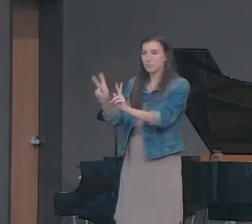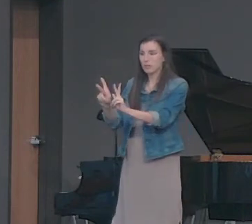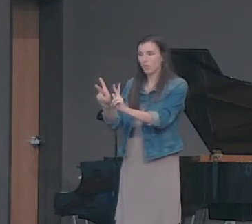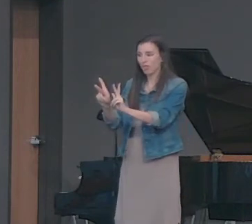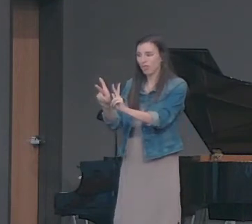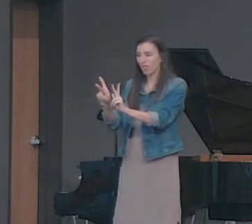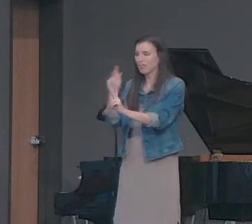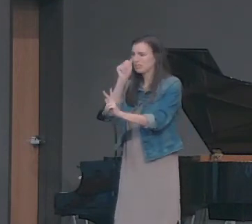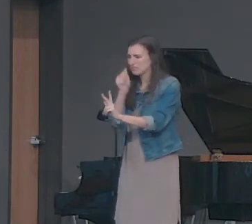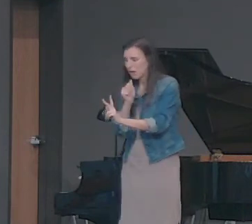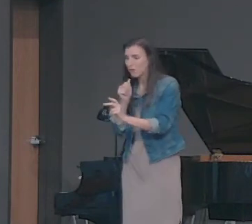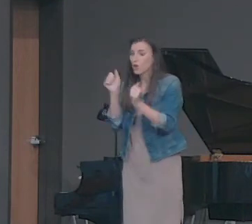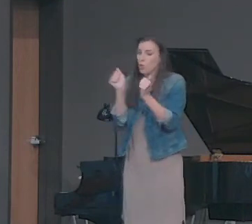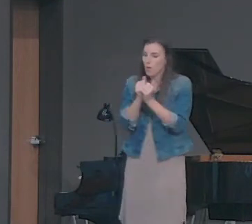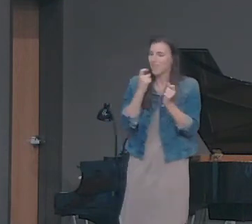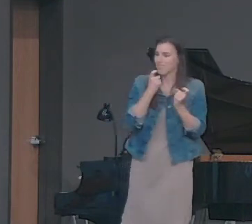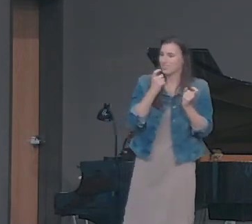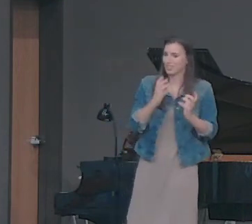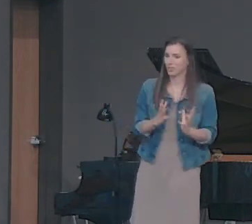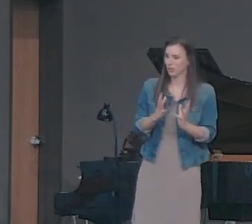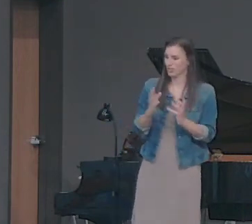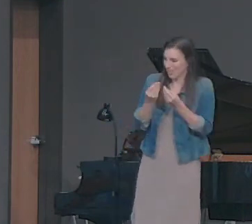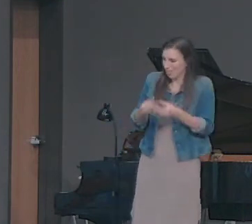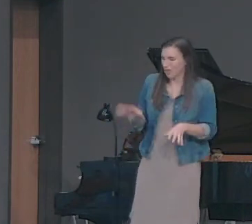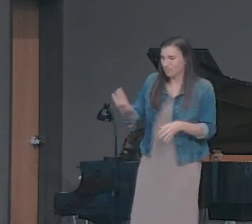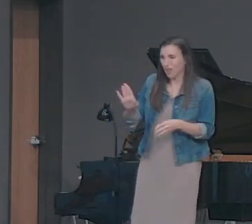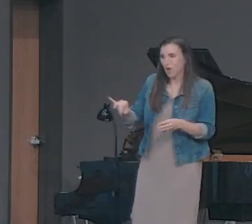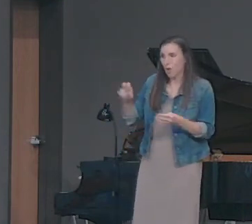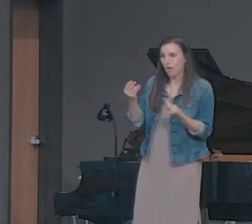wicked and went into exile and lost their land.